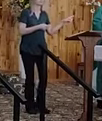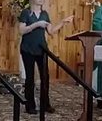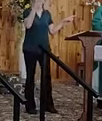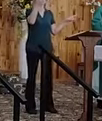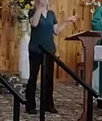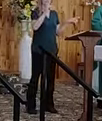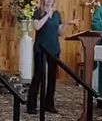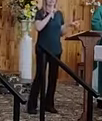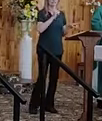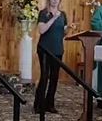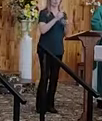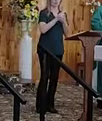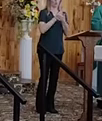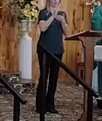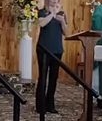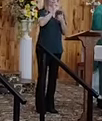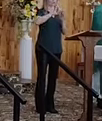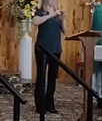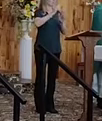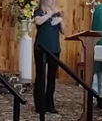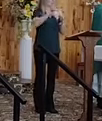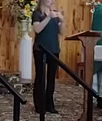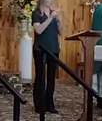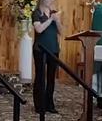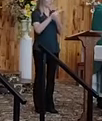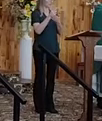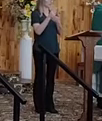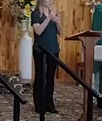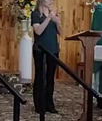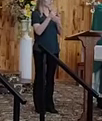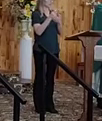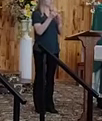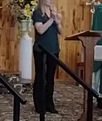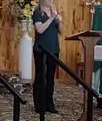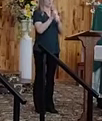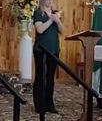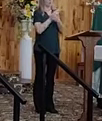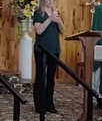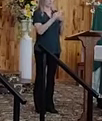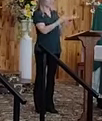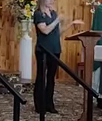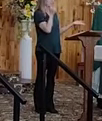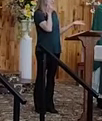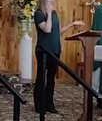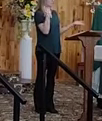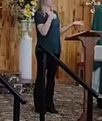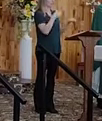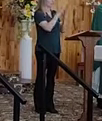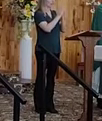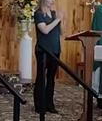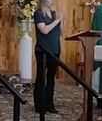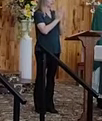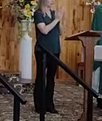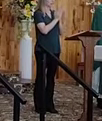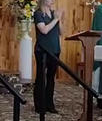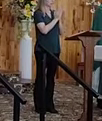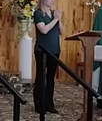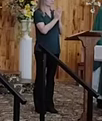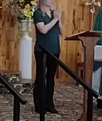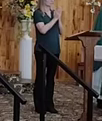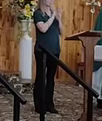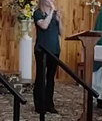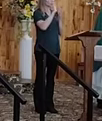indeed holy, O Lord, the font of all holiness. Make holy, therefore, these gifts, we pray, by